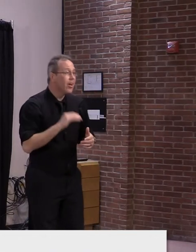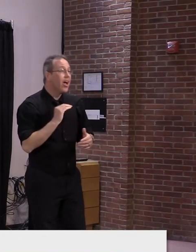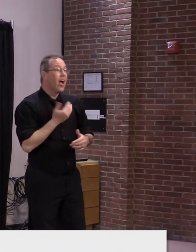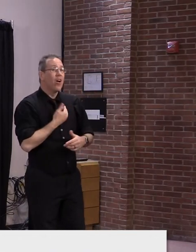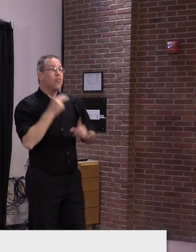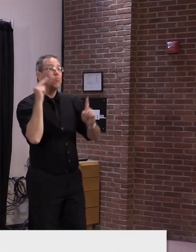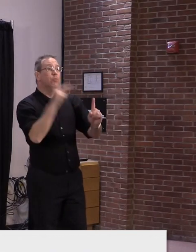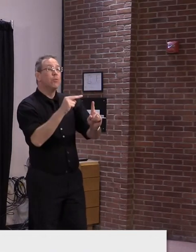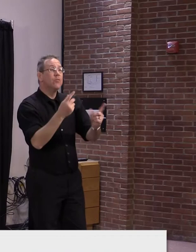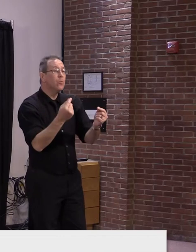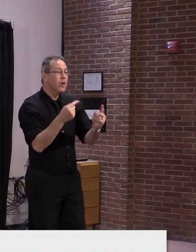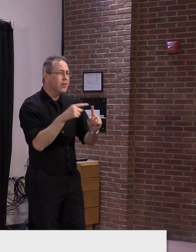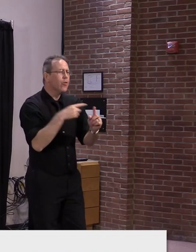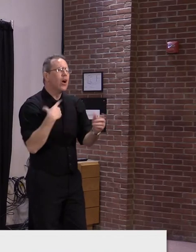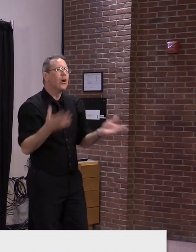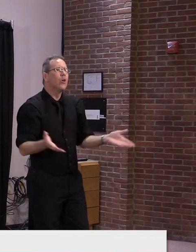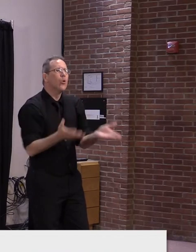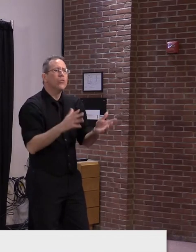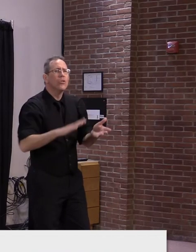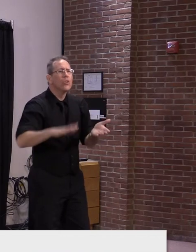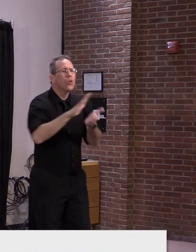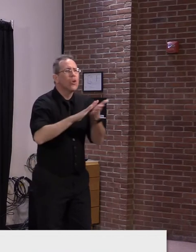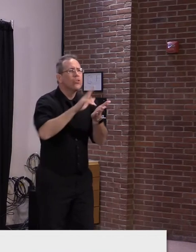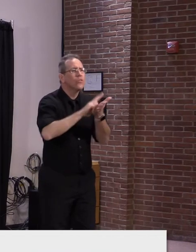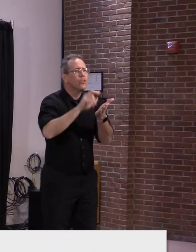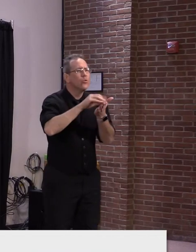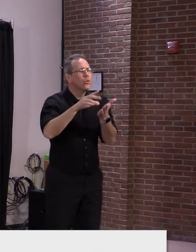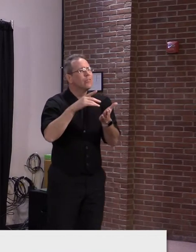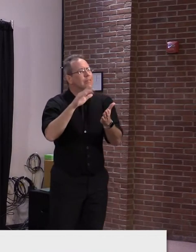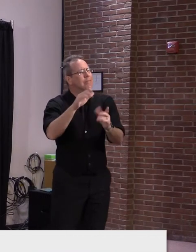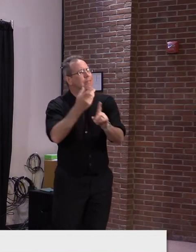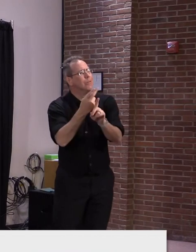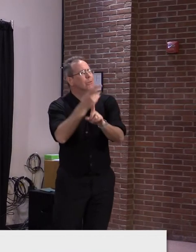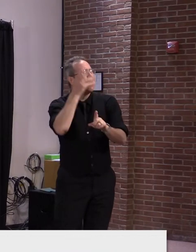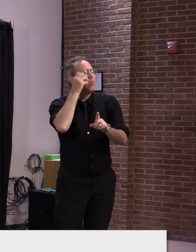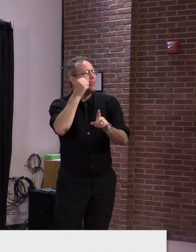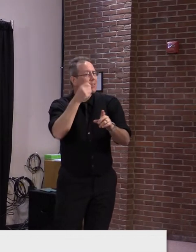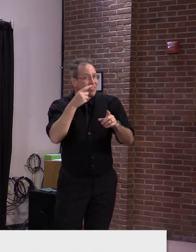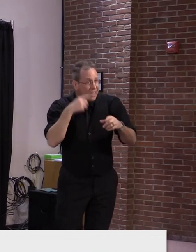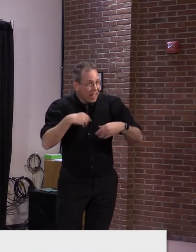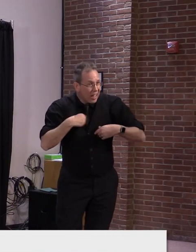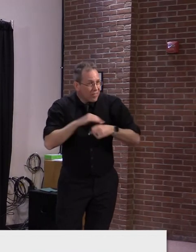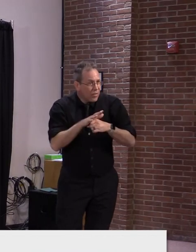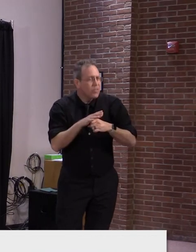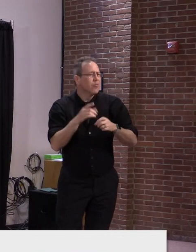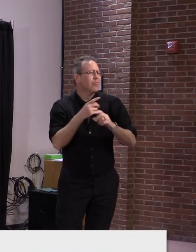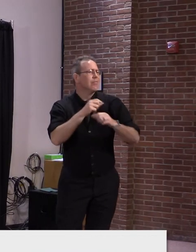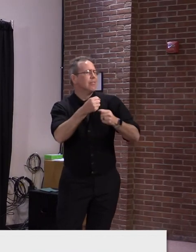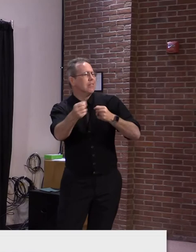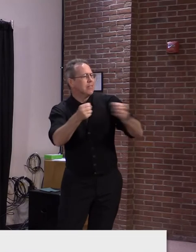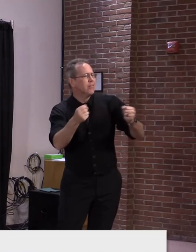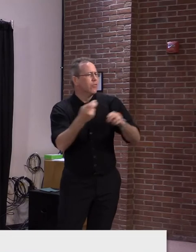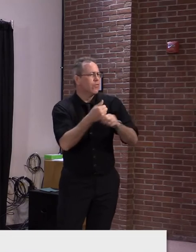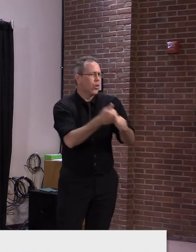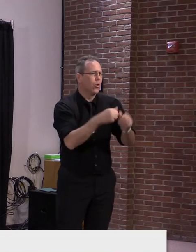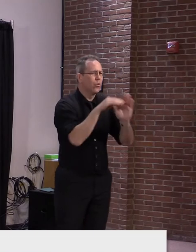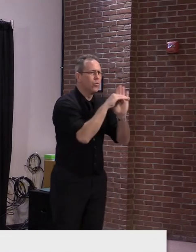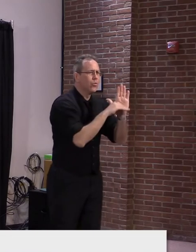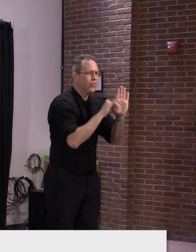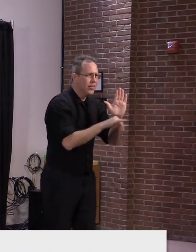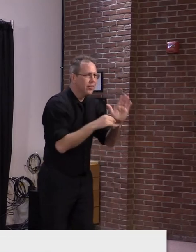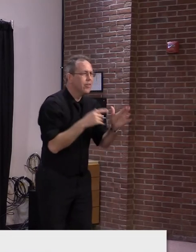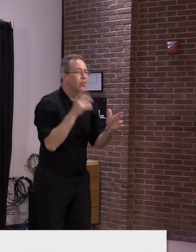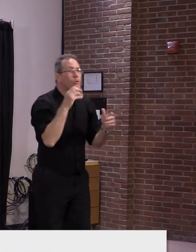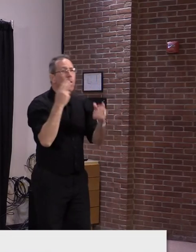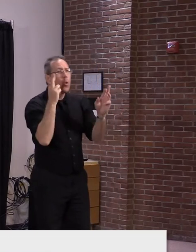they should want to reduce their risk of any serious outcome to the maximal point possible. And we know that immunity wanes significantly